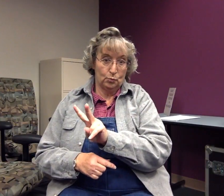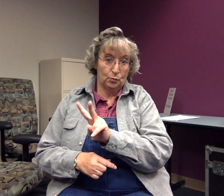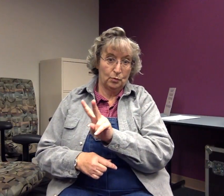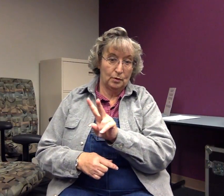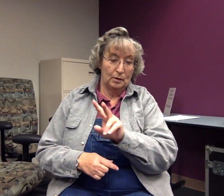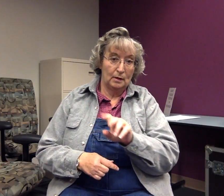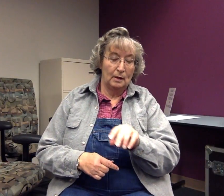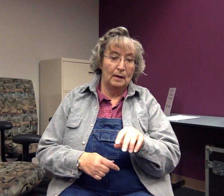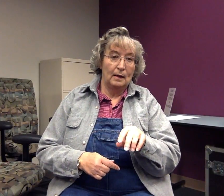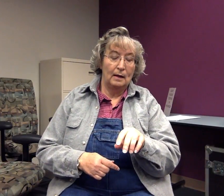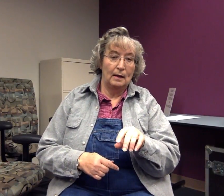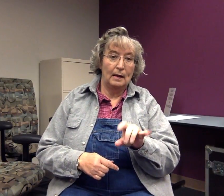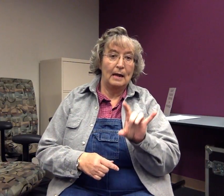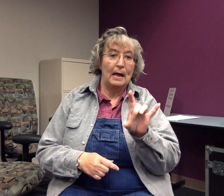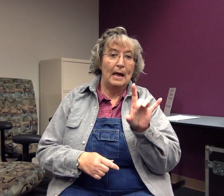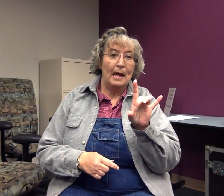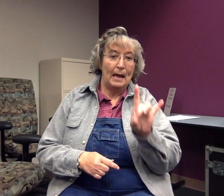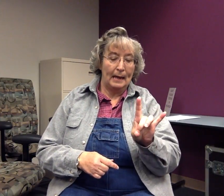8 dots long and 2 dots wide.